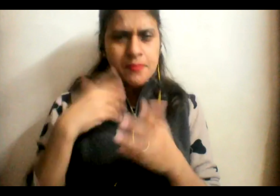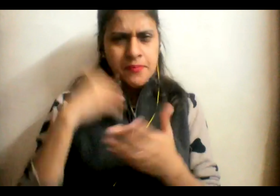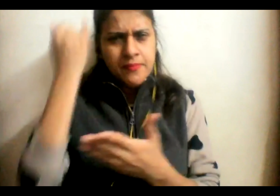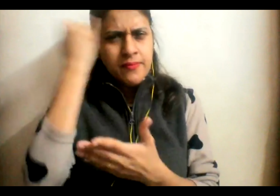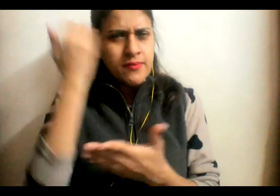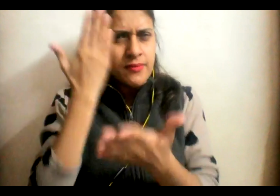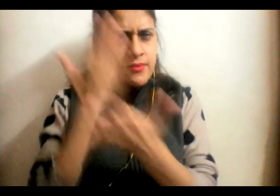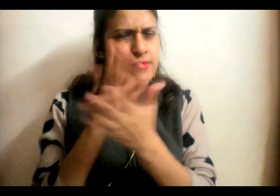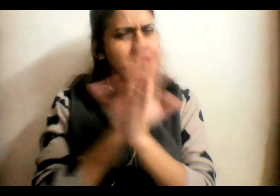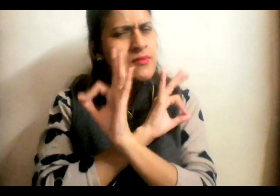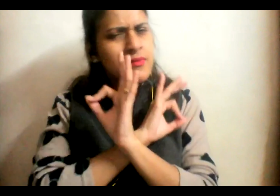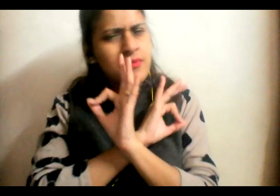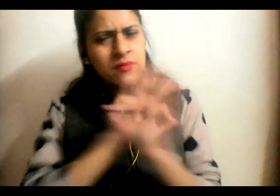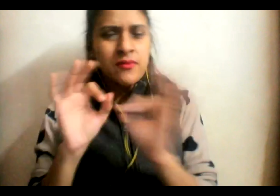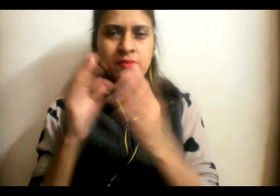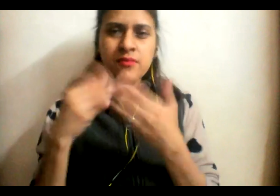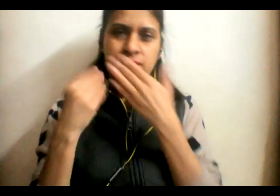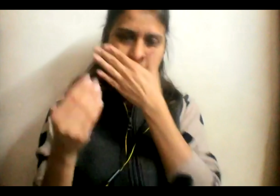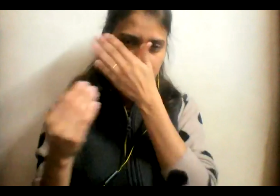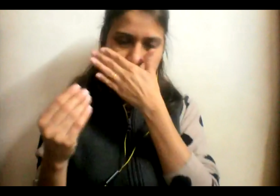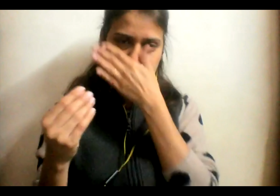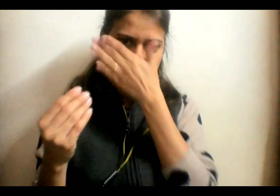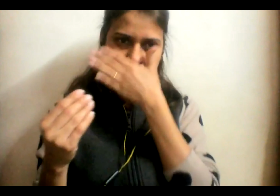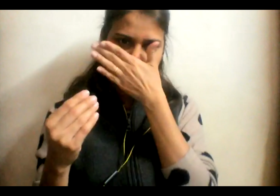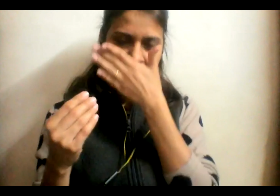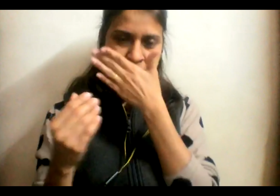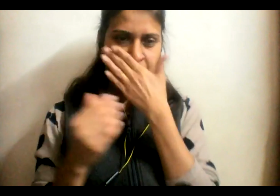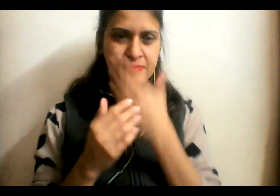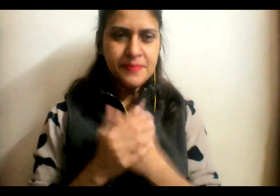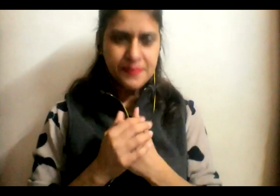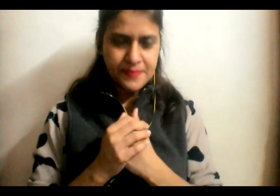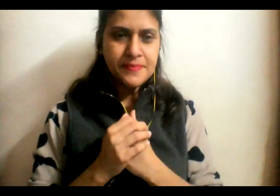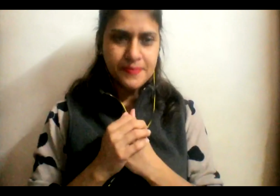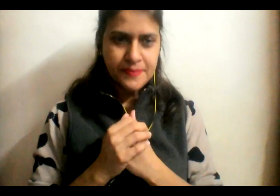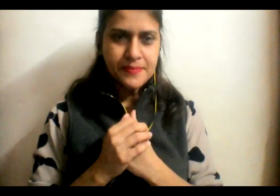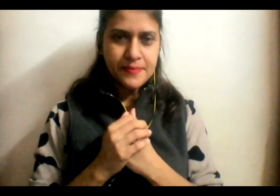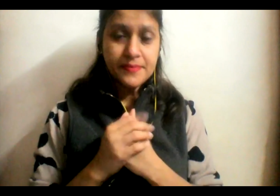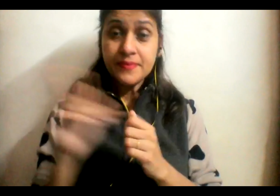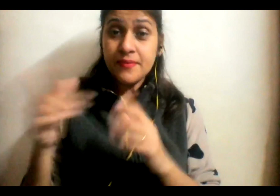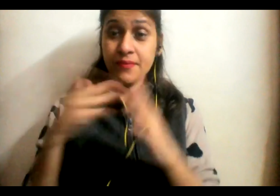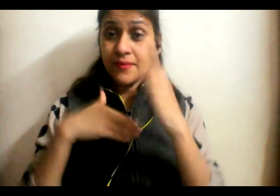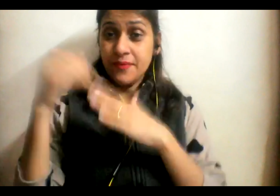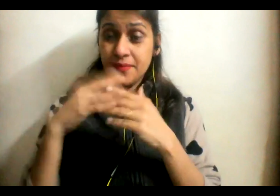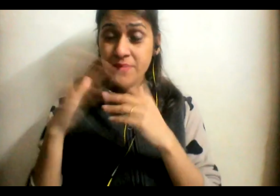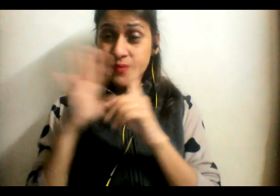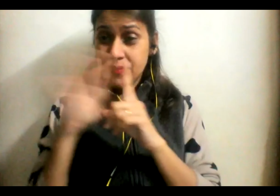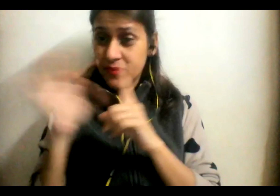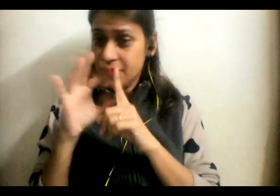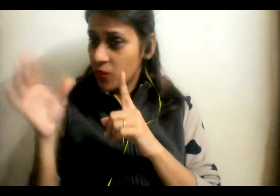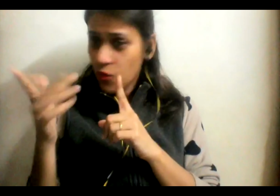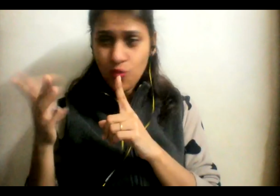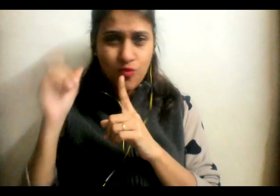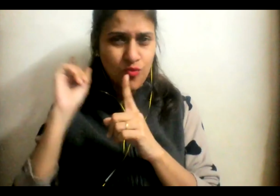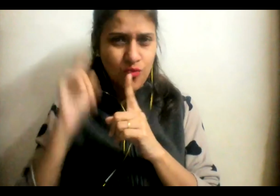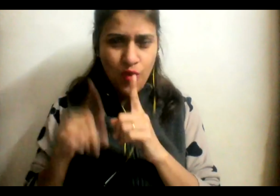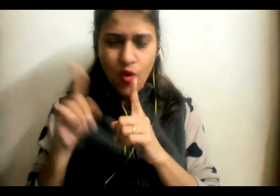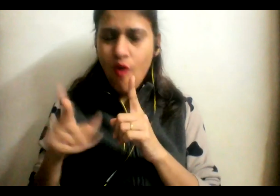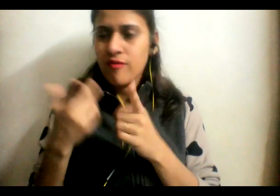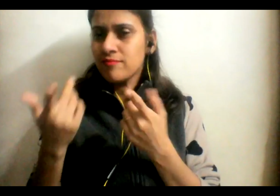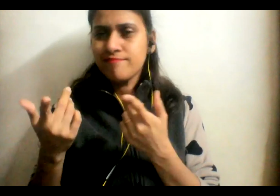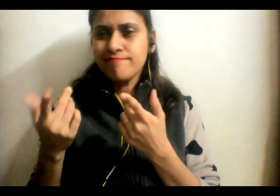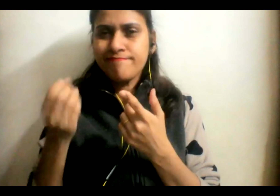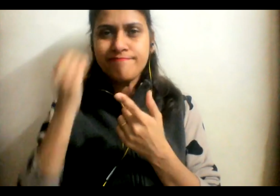best of laws can stay in the statute book and never be implemented if they're not practiced or they're not invoked.